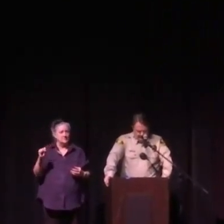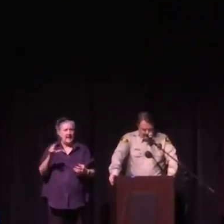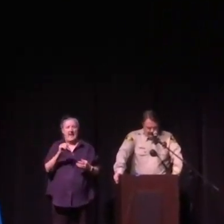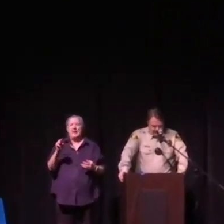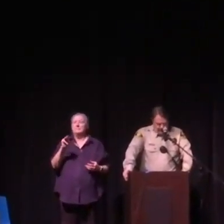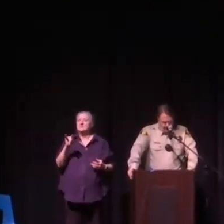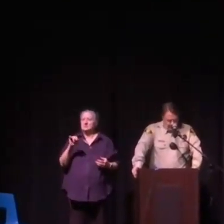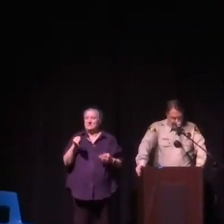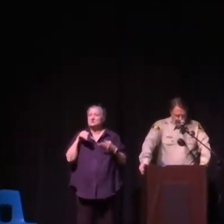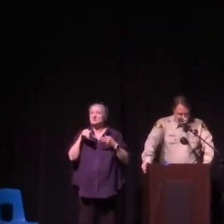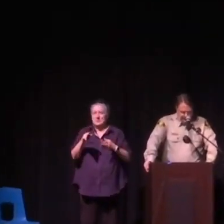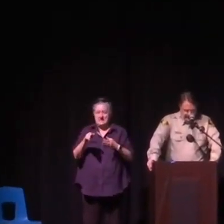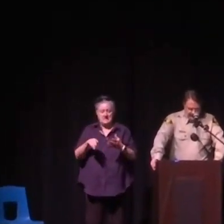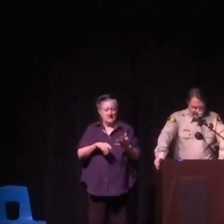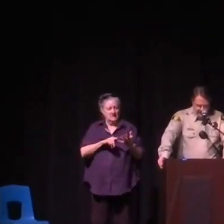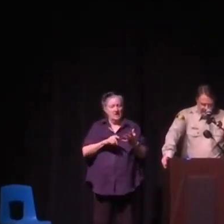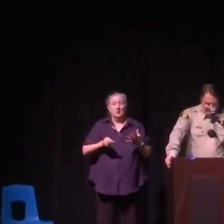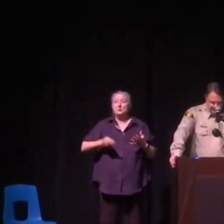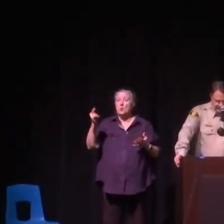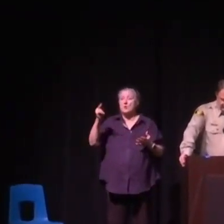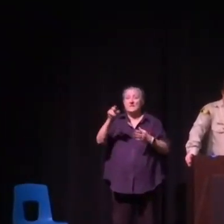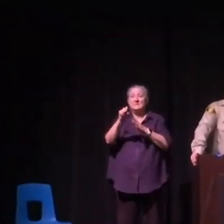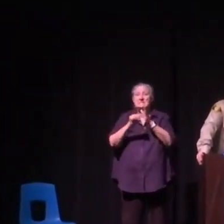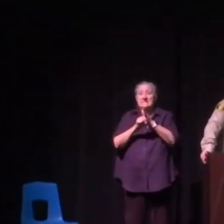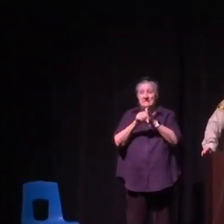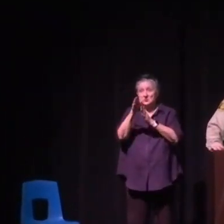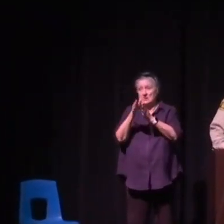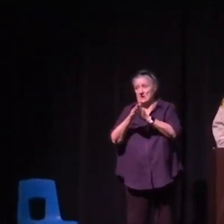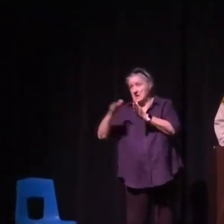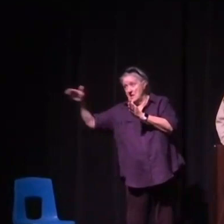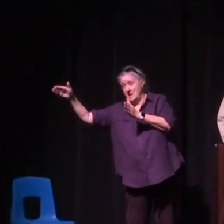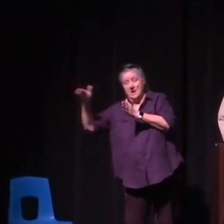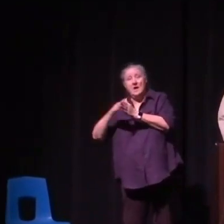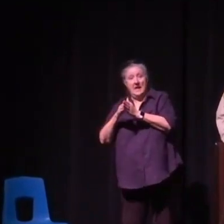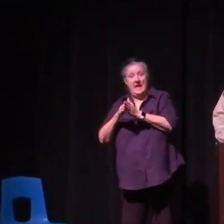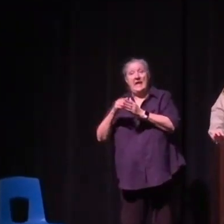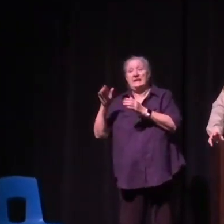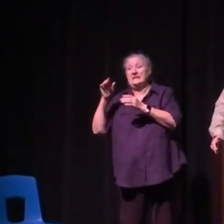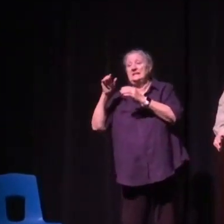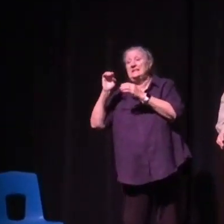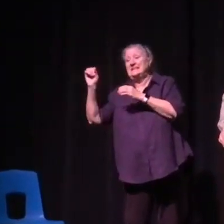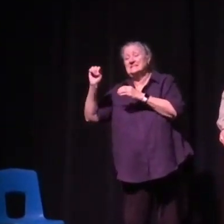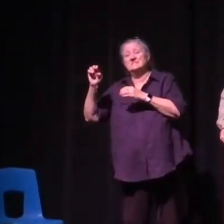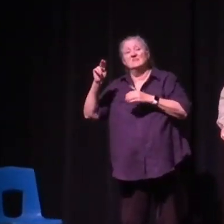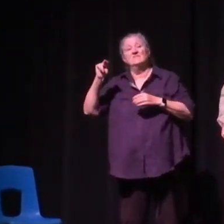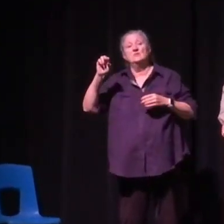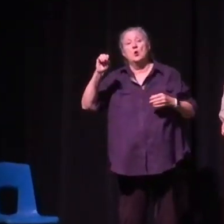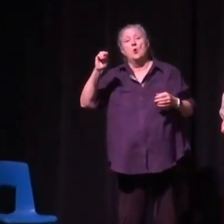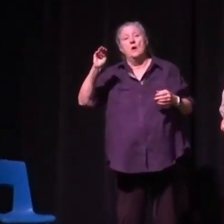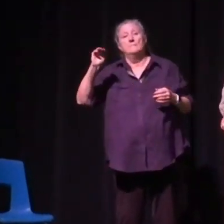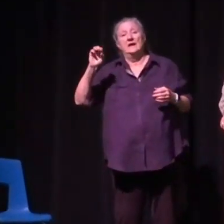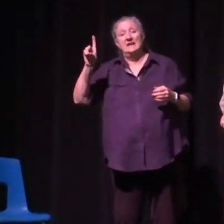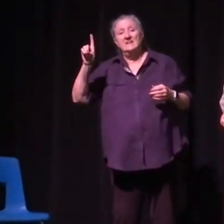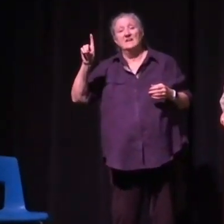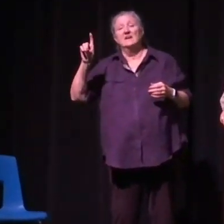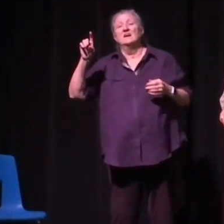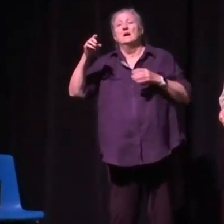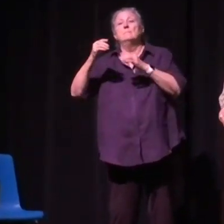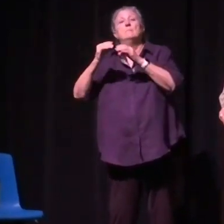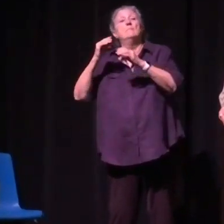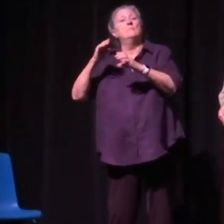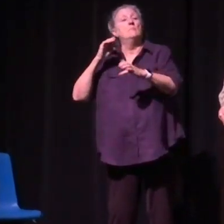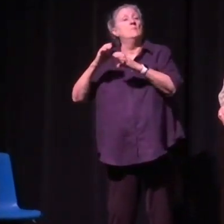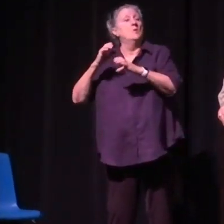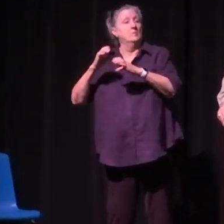Street, north of State Street, and east of Nomad Village and San Vicente Mobile